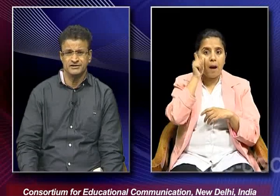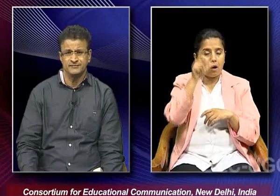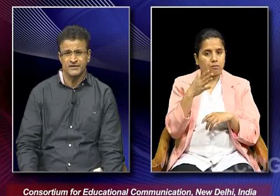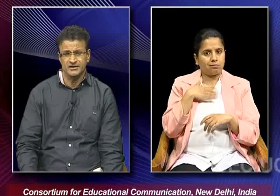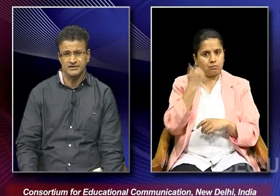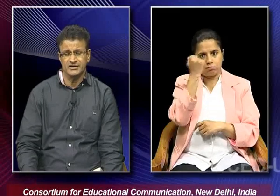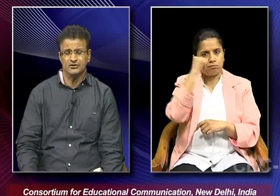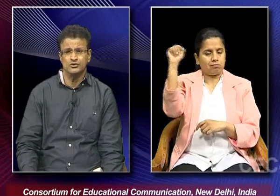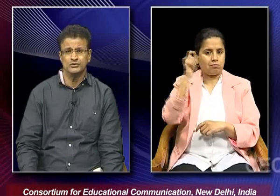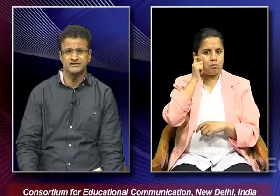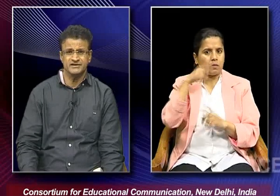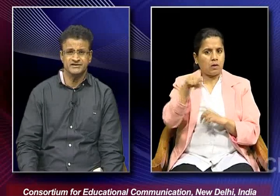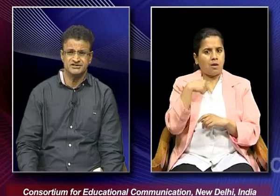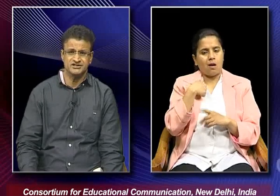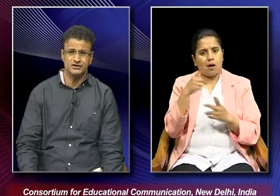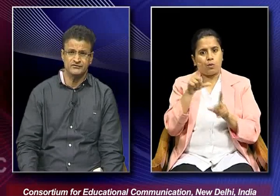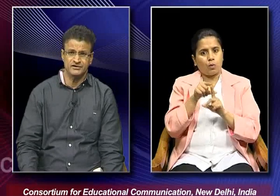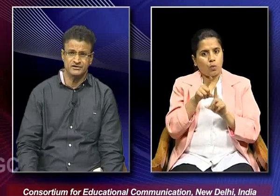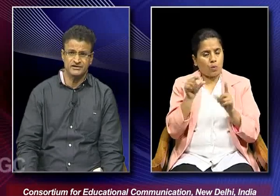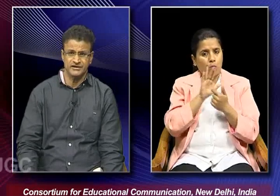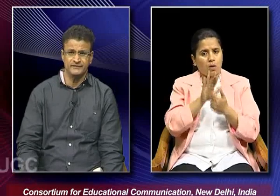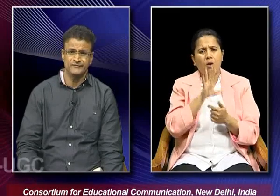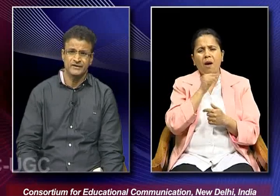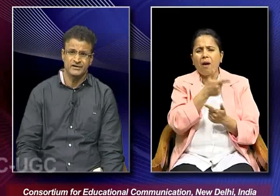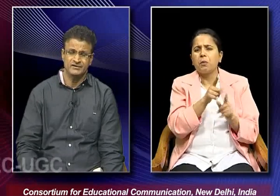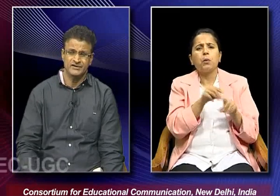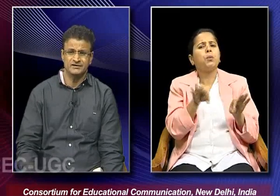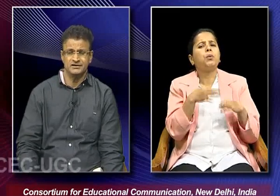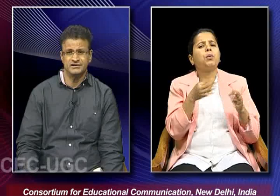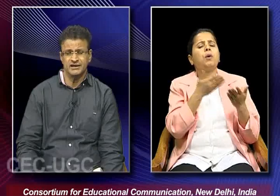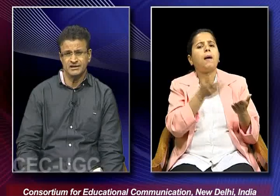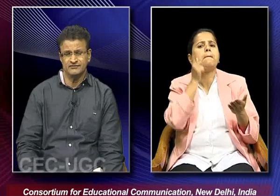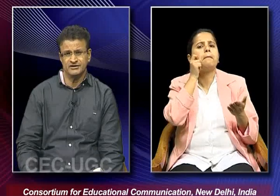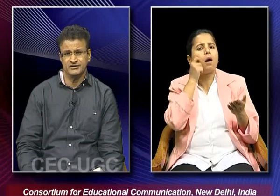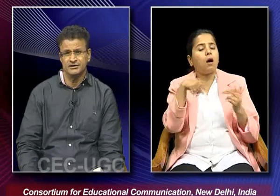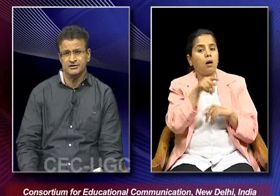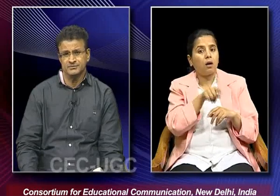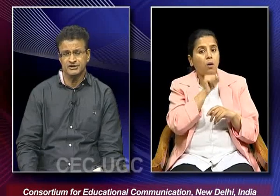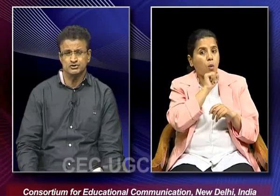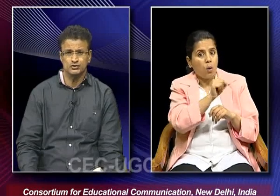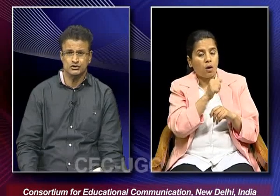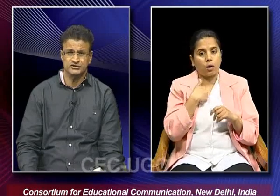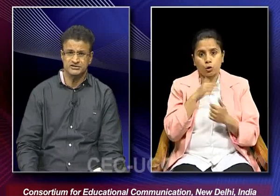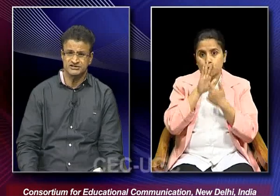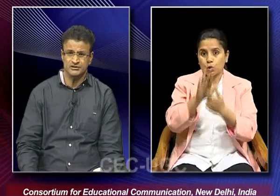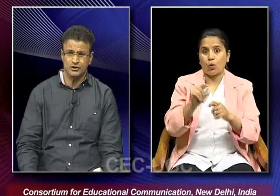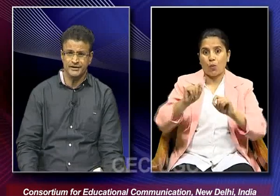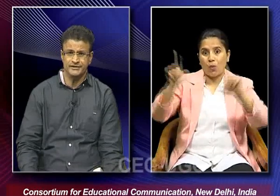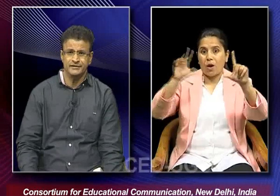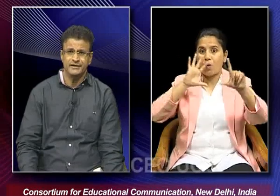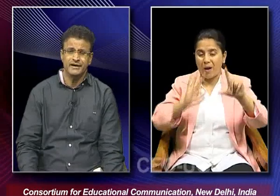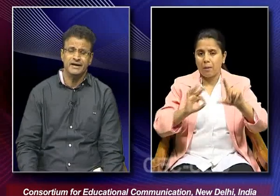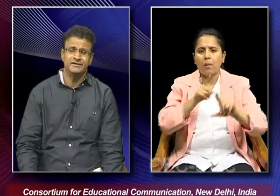protagonist, they are not doing any such kind of a thing when they are in a way being shown on the